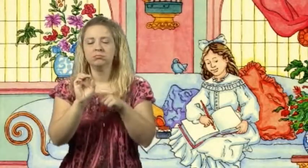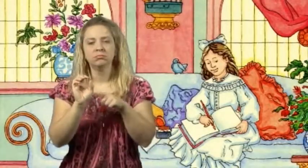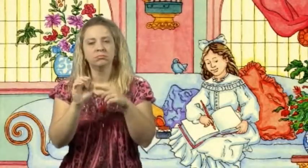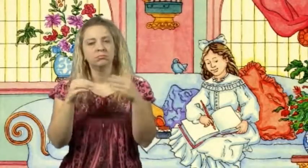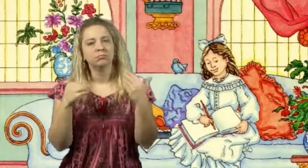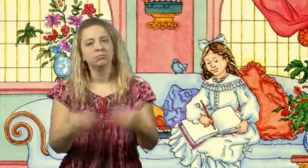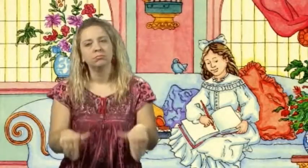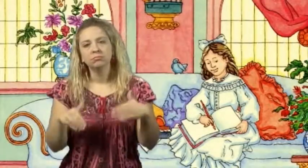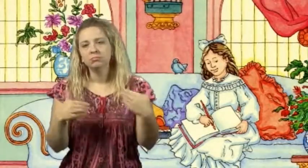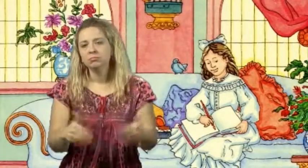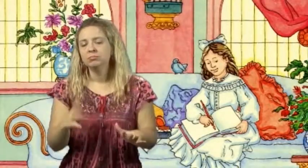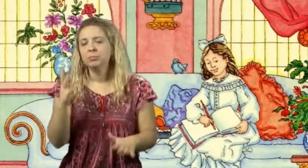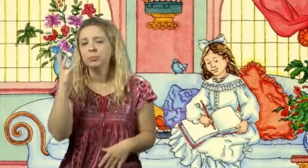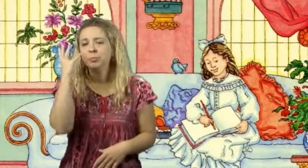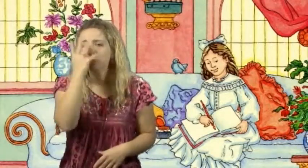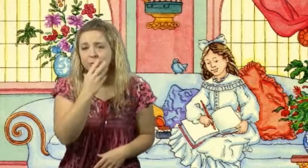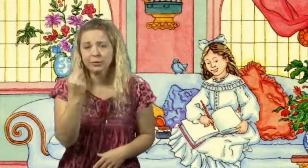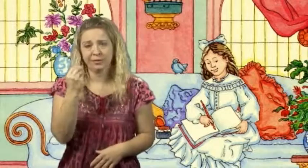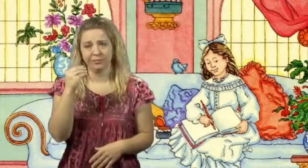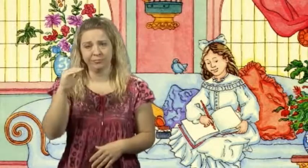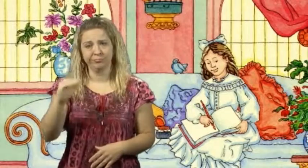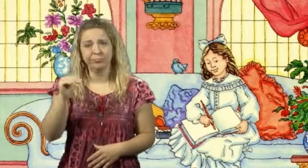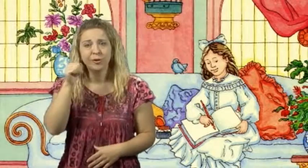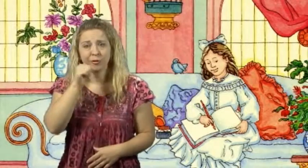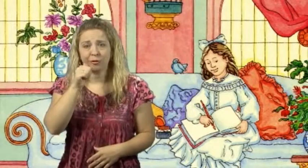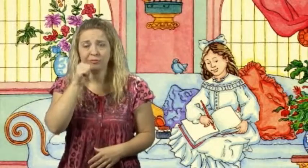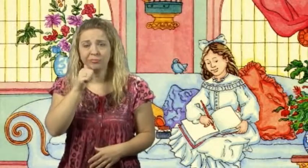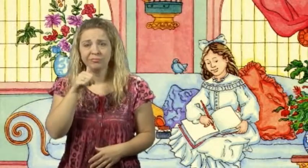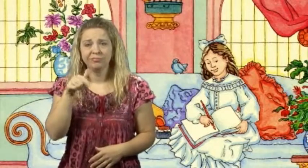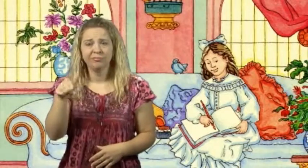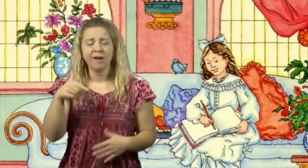Florence was a pretty child with an active imagination.